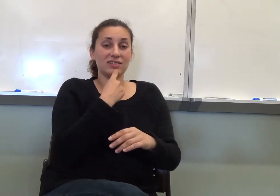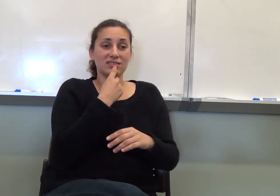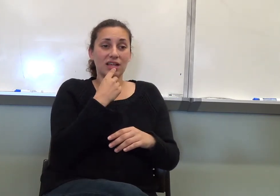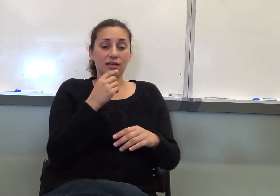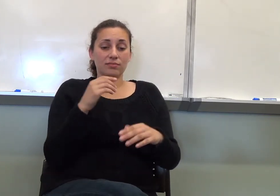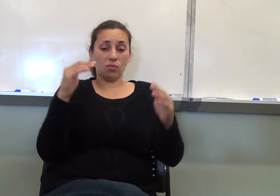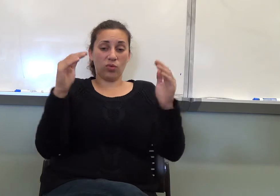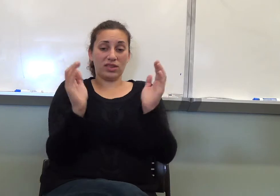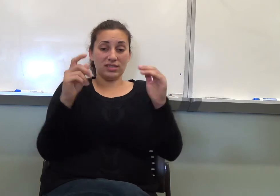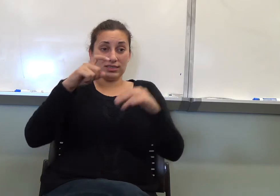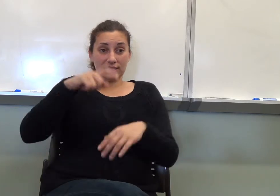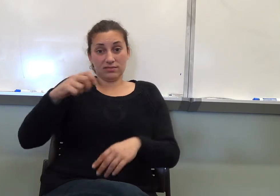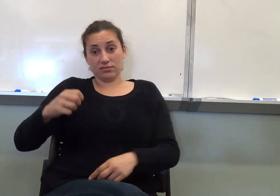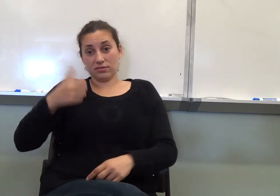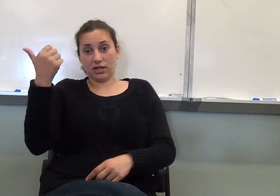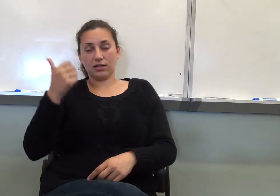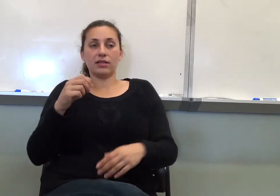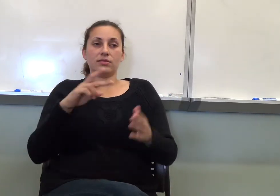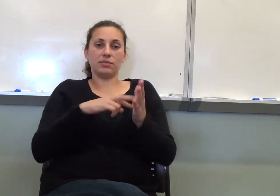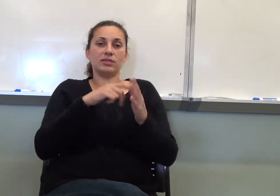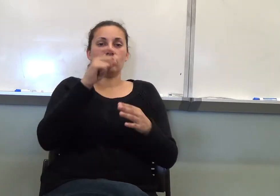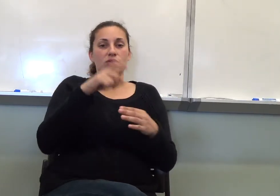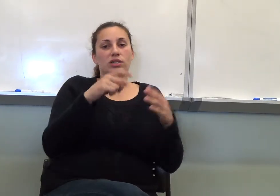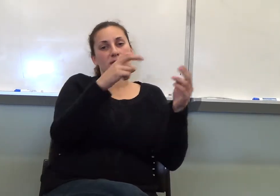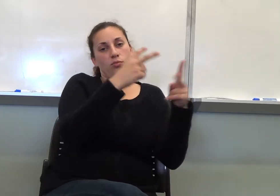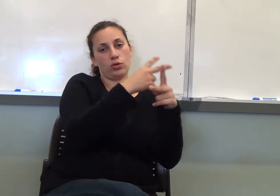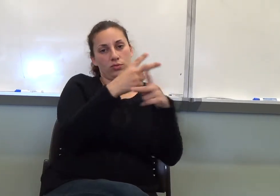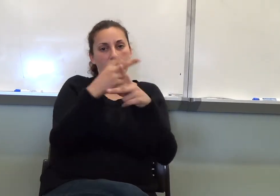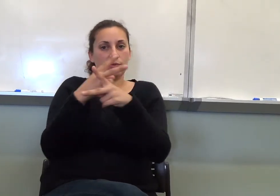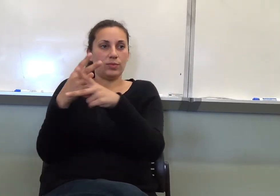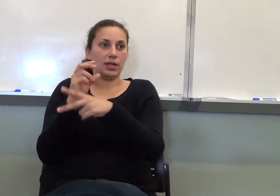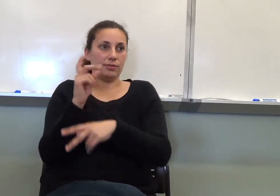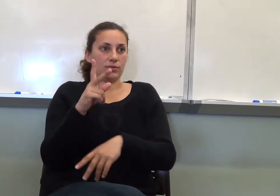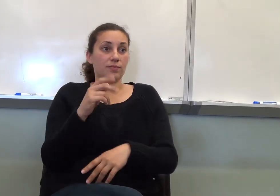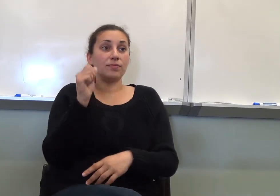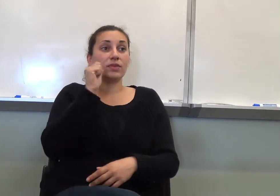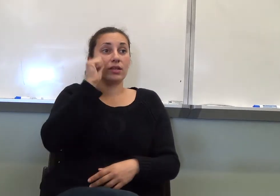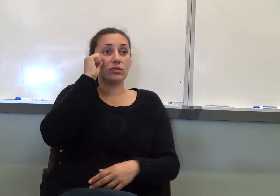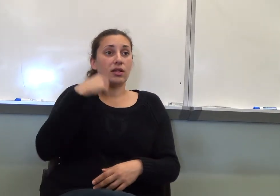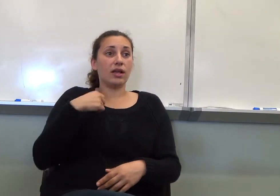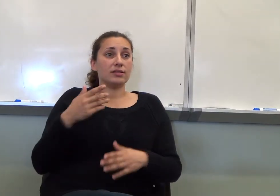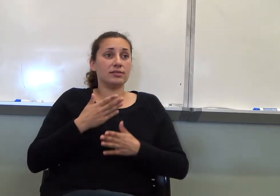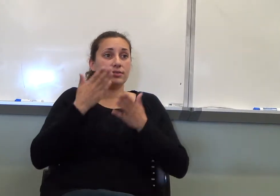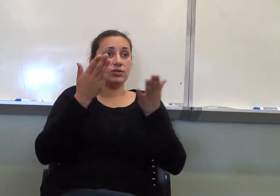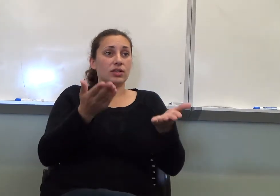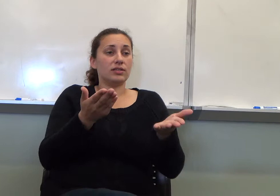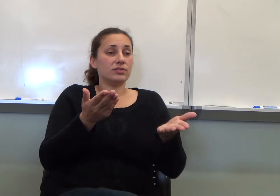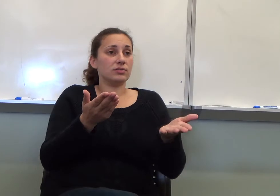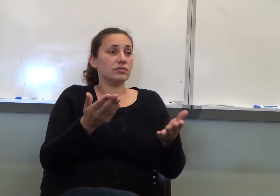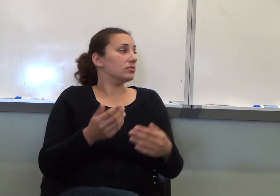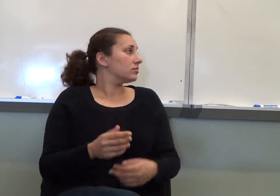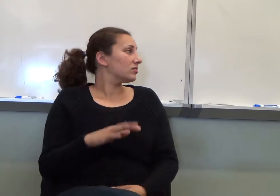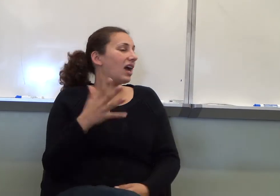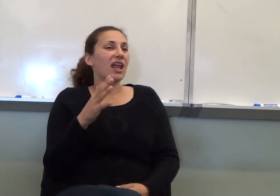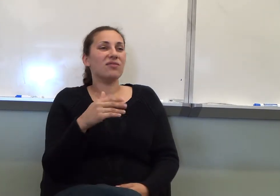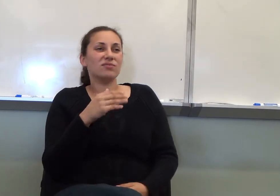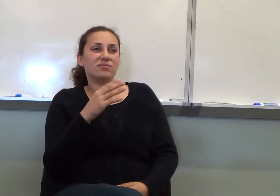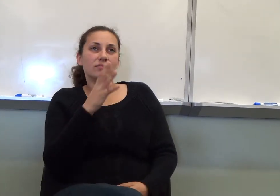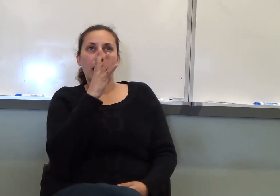that's what they mean. Now, again, yesterday what I suggested is that you sort of ignore the subtraction sign